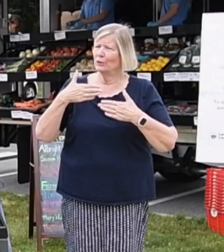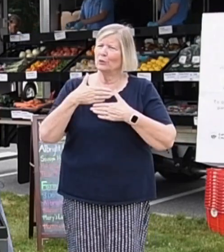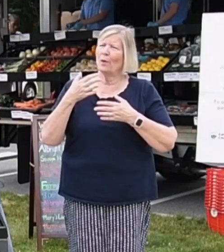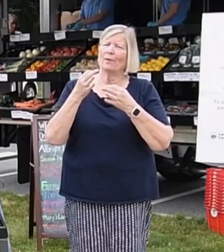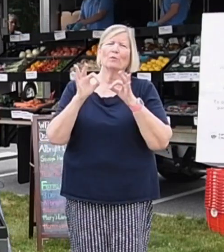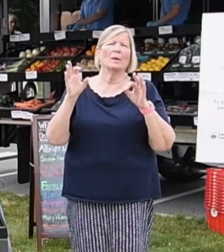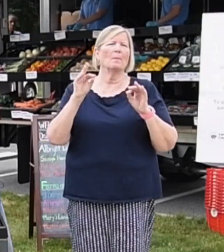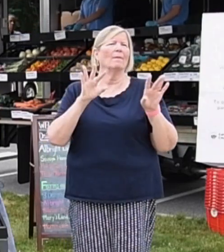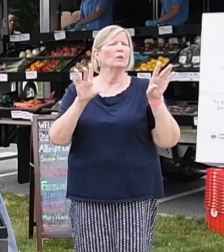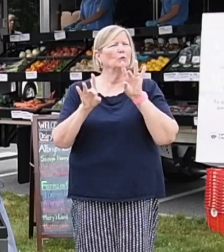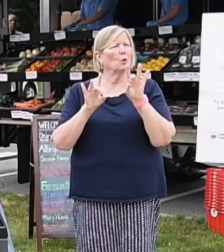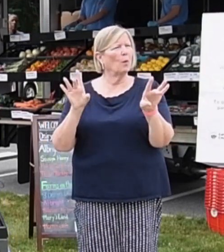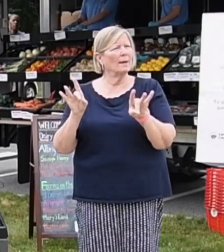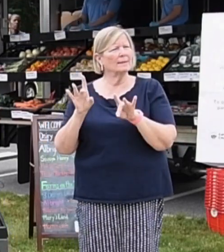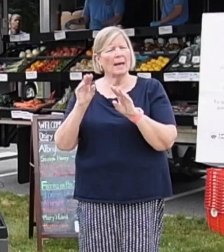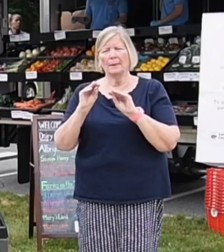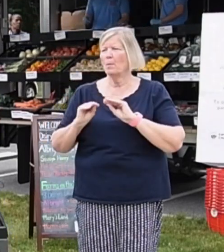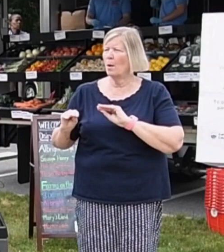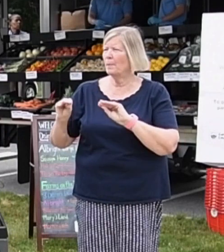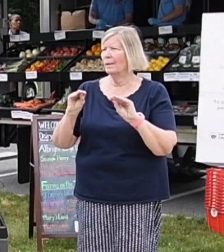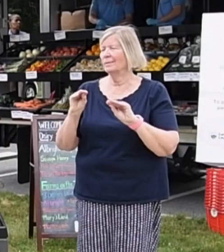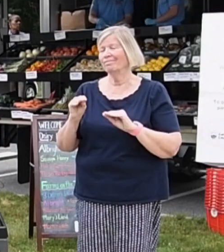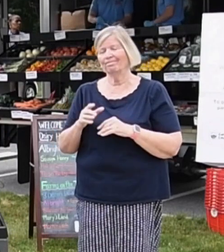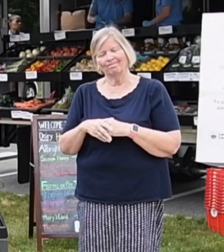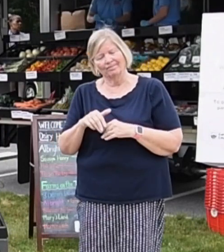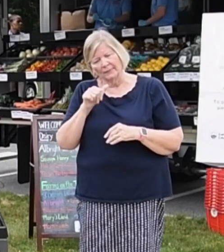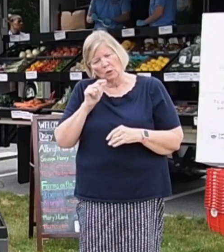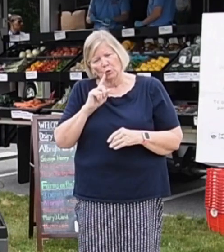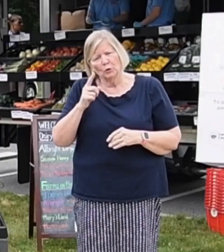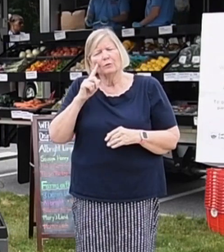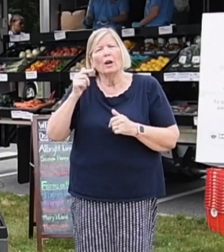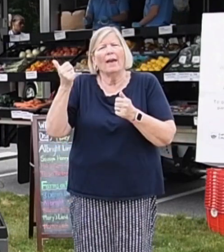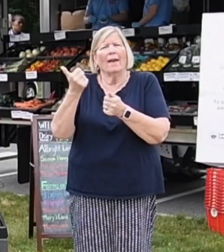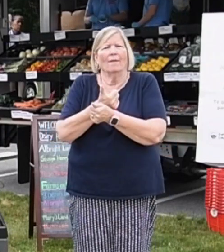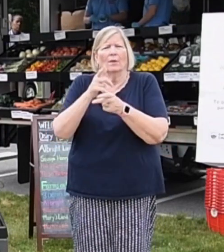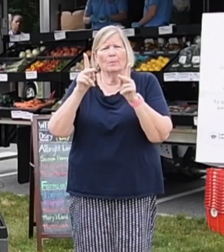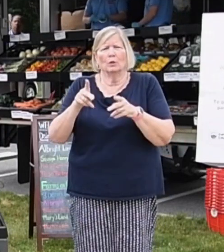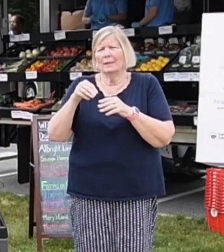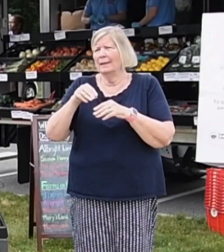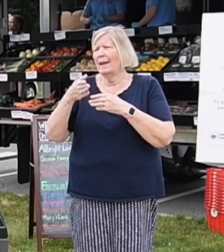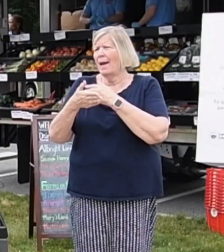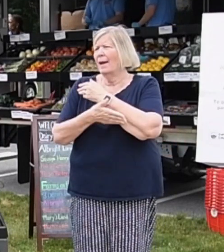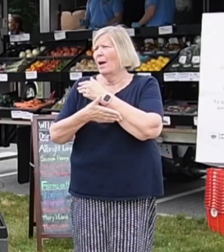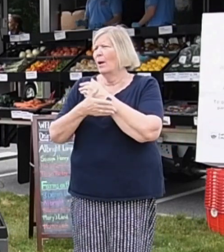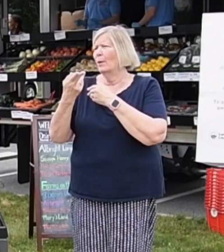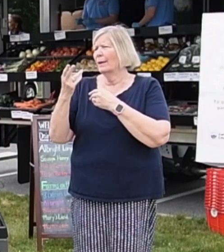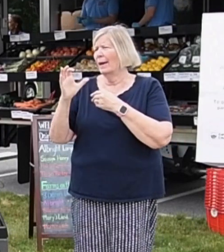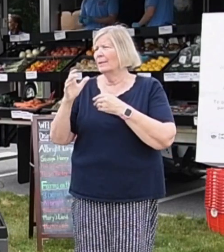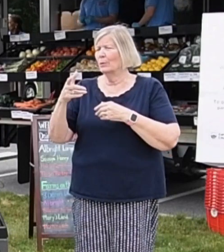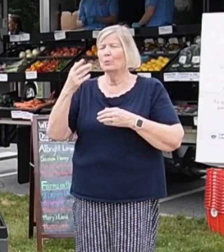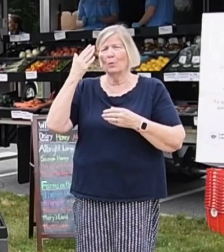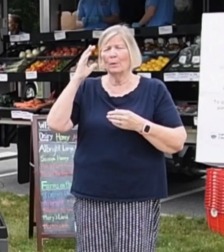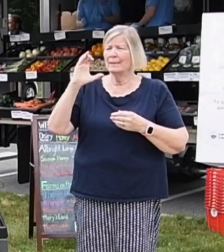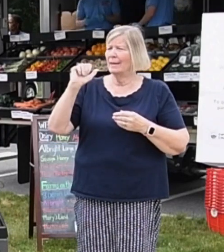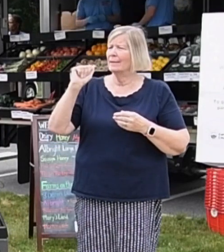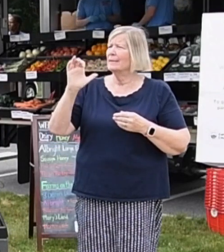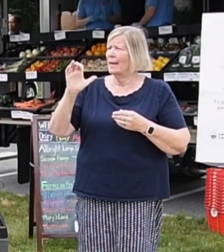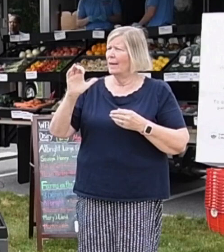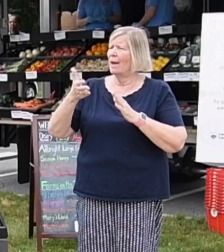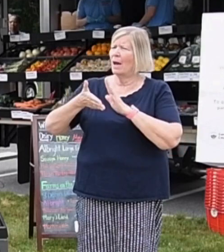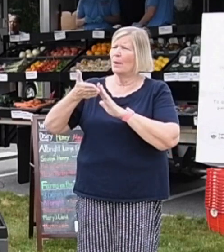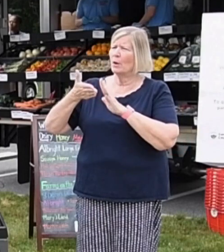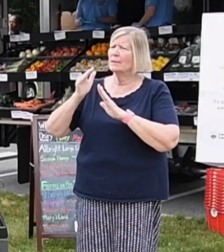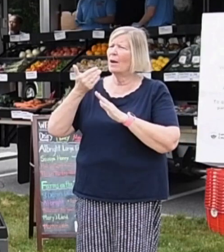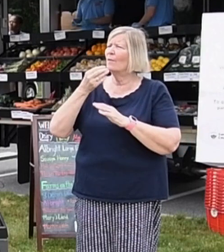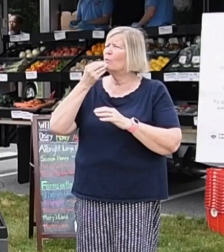freedom of choice and mobility, but that is not the case for everyone in Howard County. As you know, CAC operates our beloved Howard